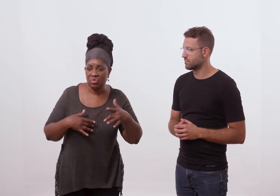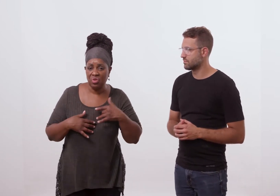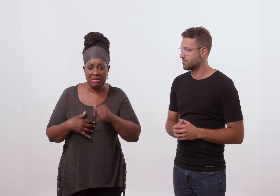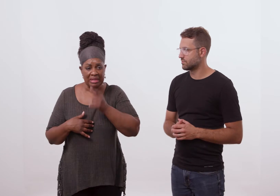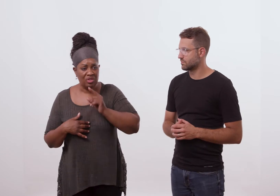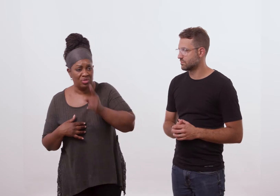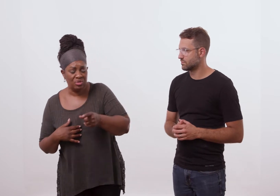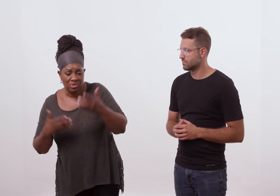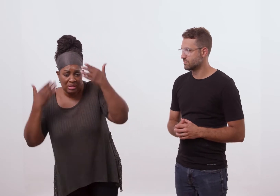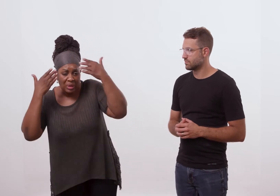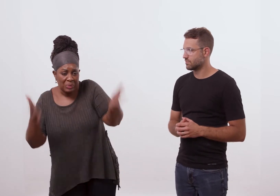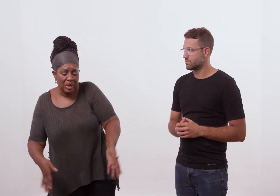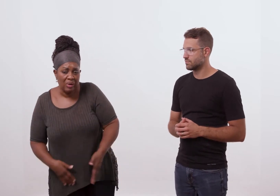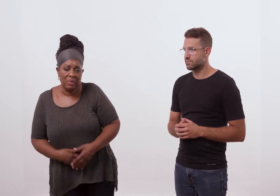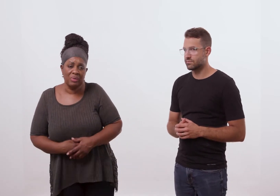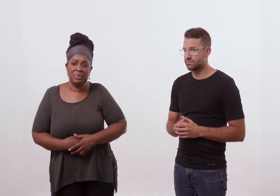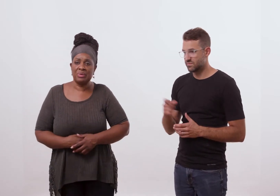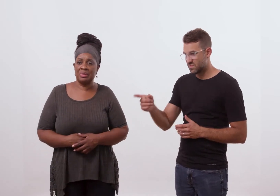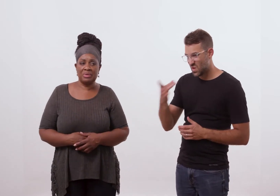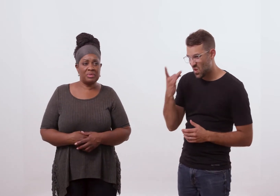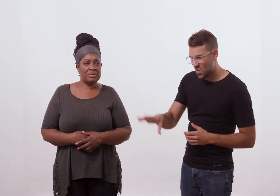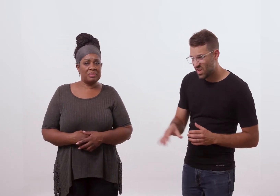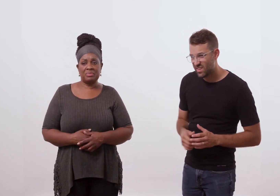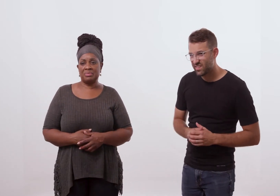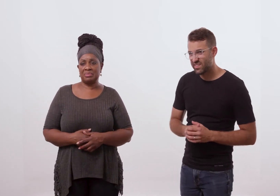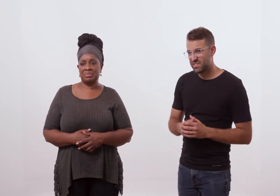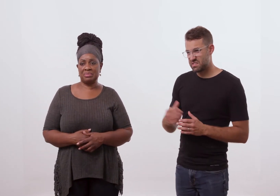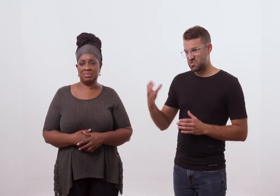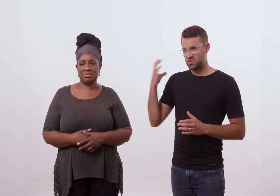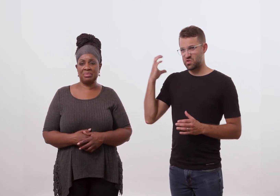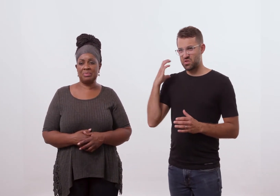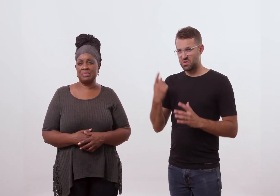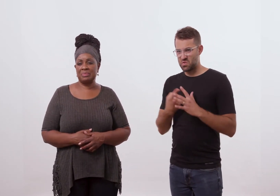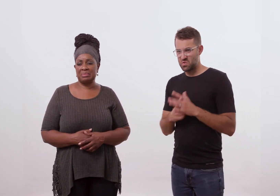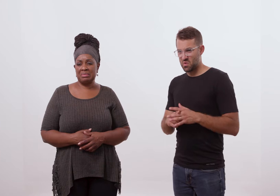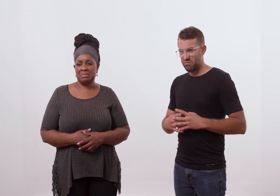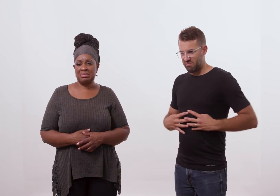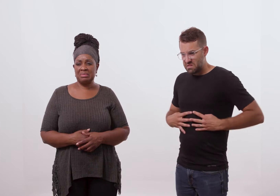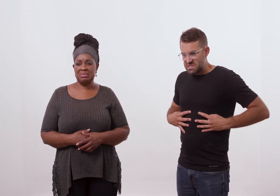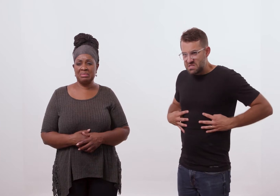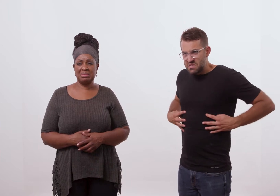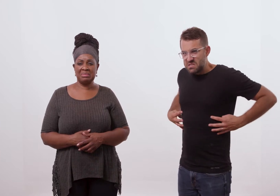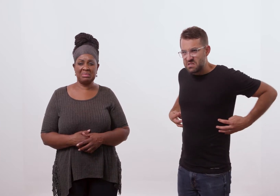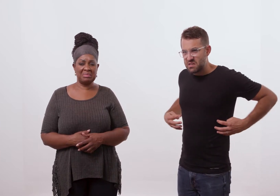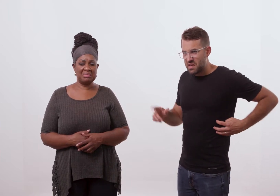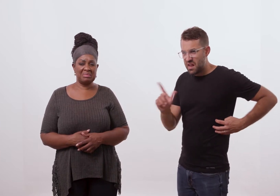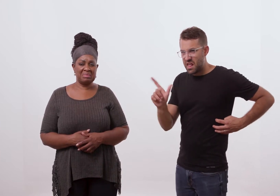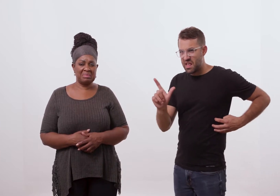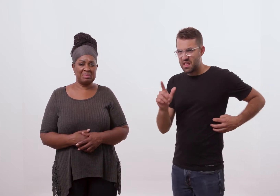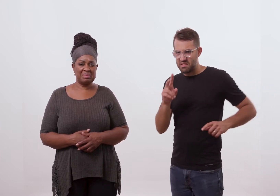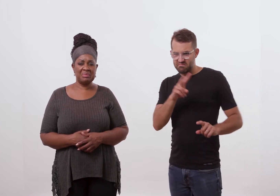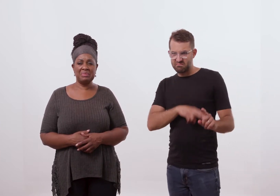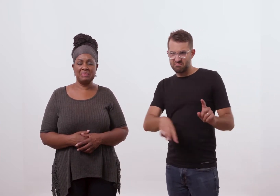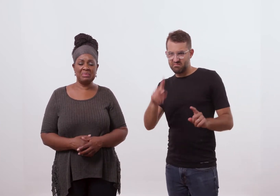like it. Cutter's ribs are starting to stick out like bare branches. That Leetah's got him so turned around he forgets to eat